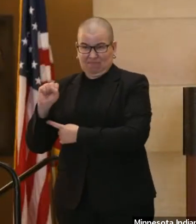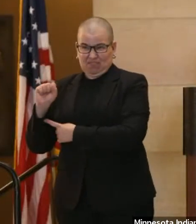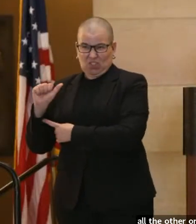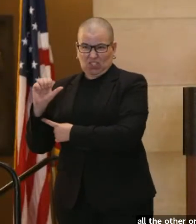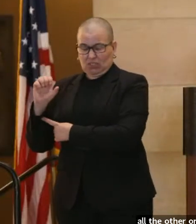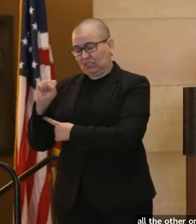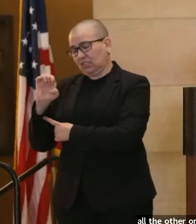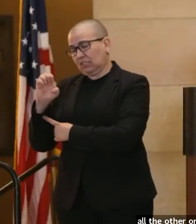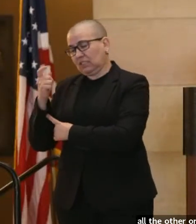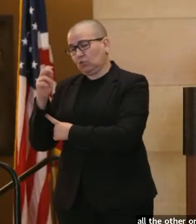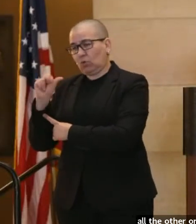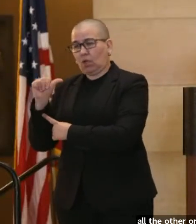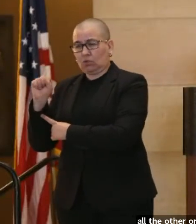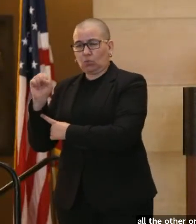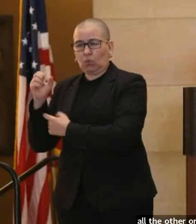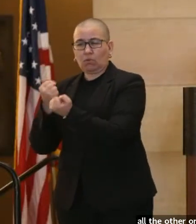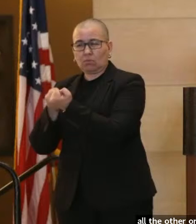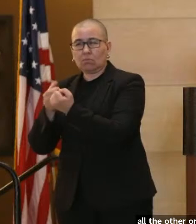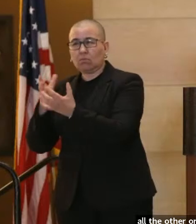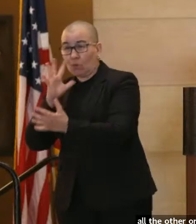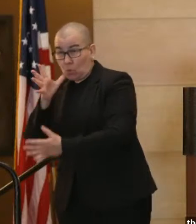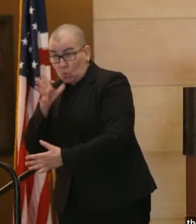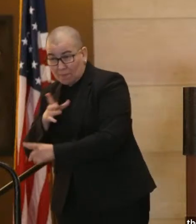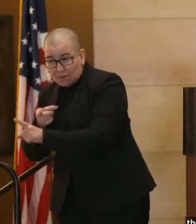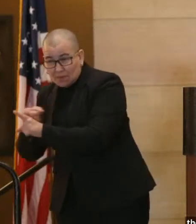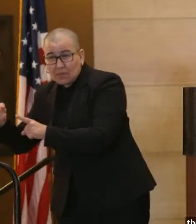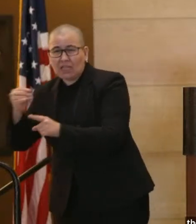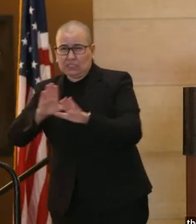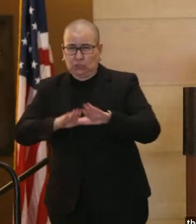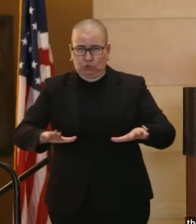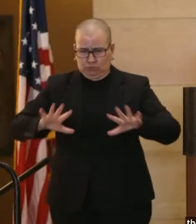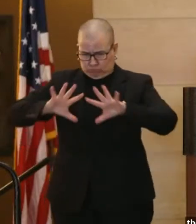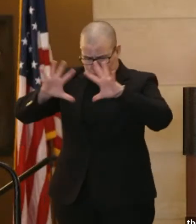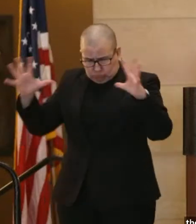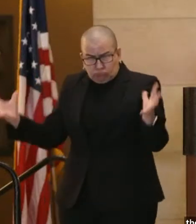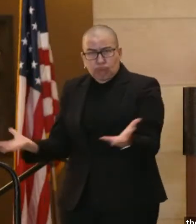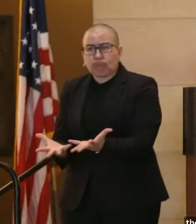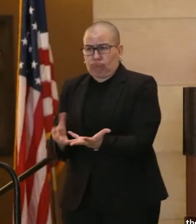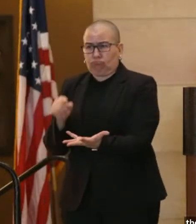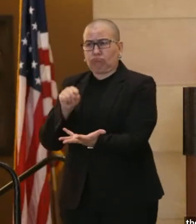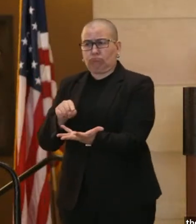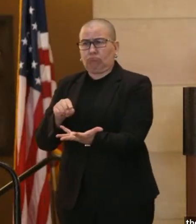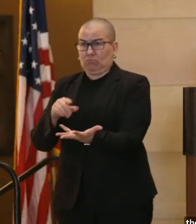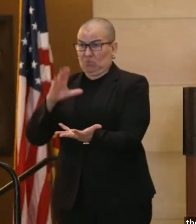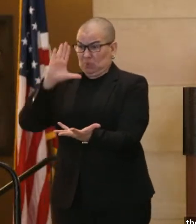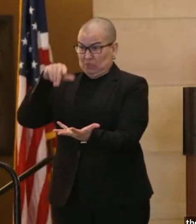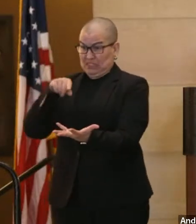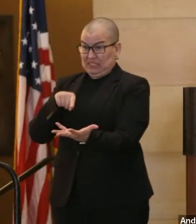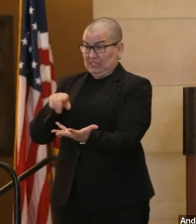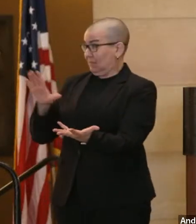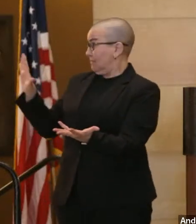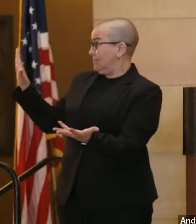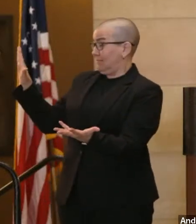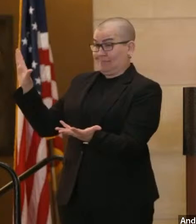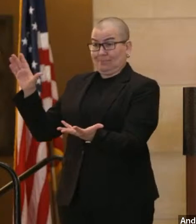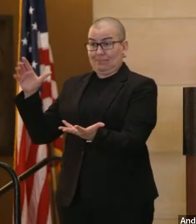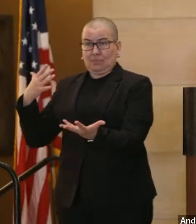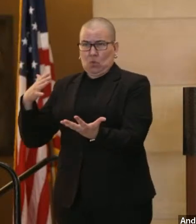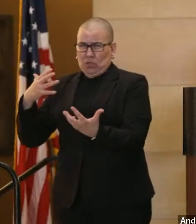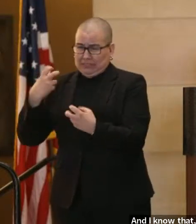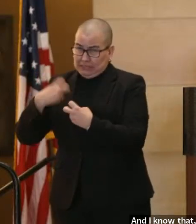and the children. And I know that, you know, it's a hard work that they're doing, and